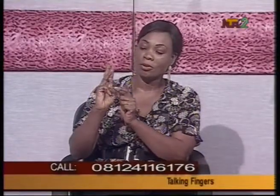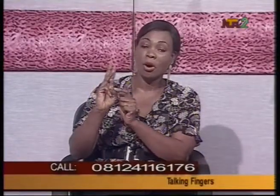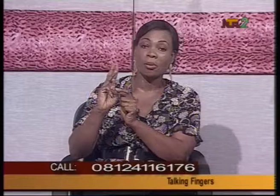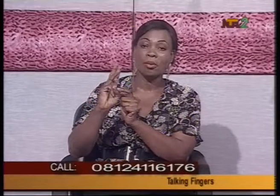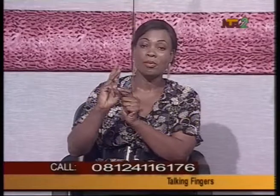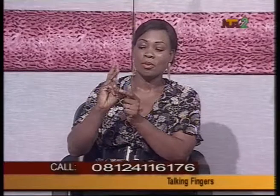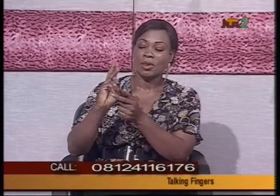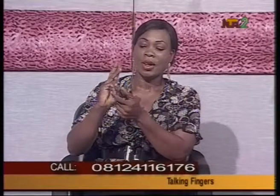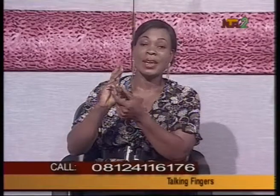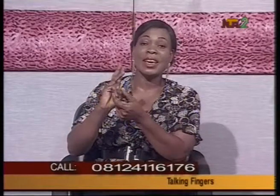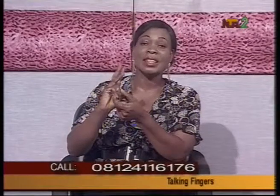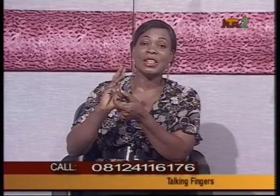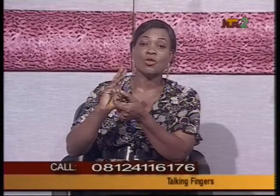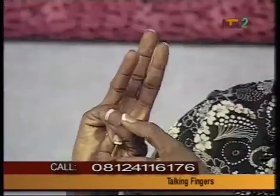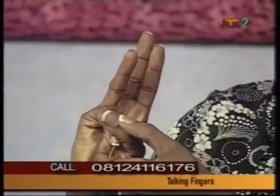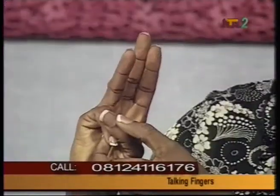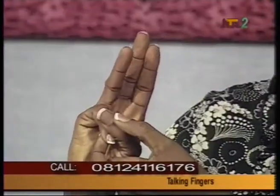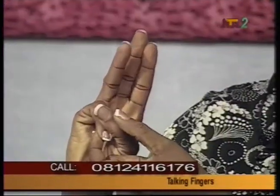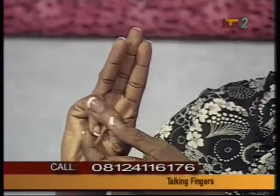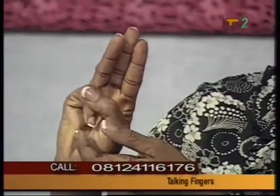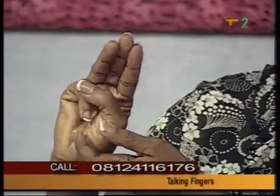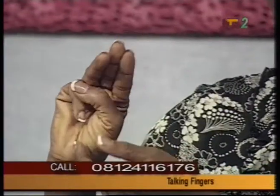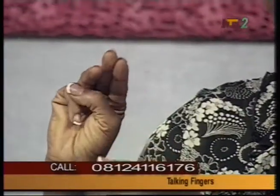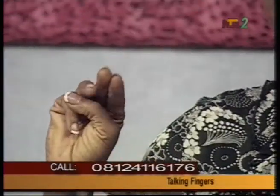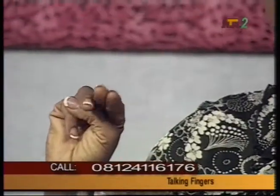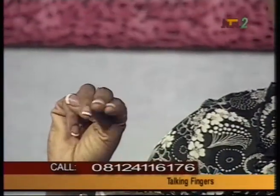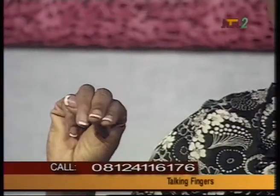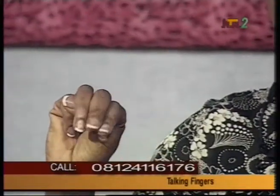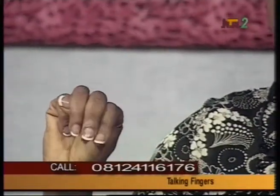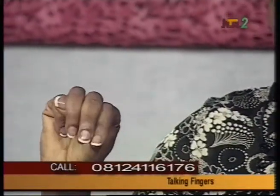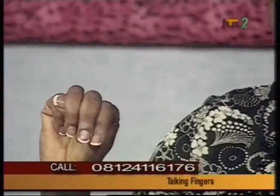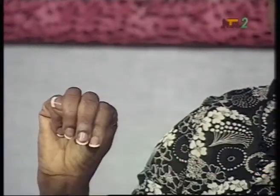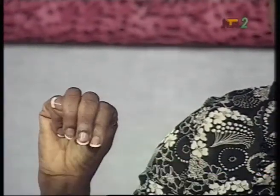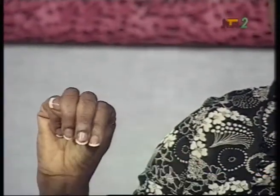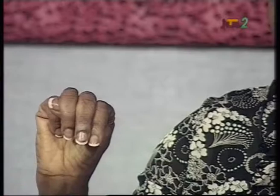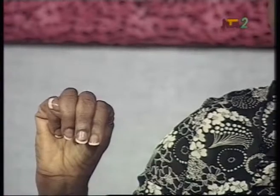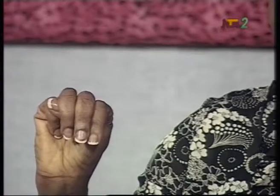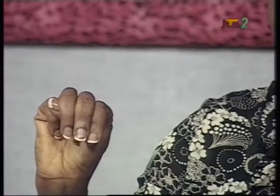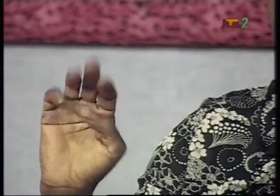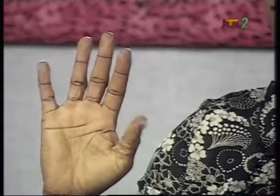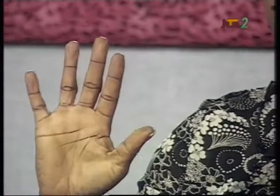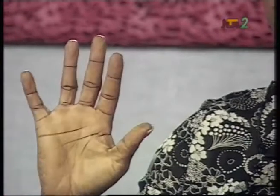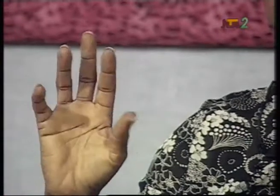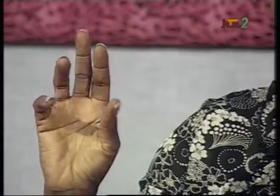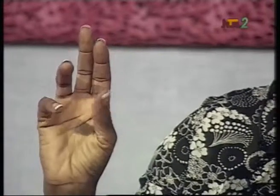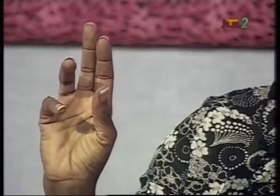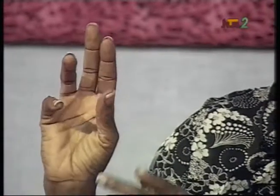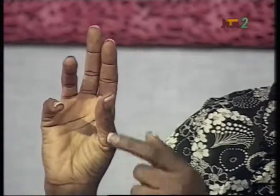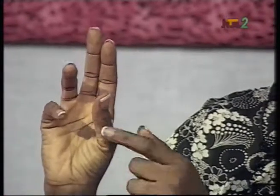thumb against the little finger and close. Again, hold